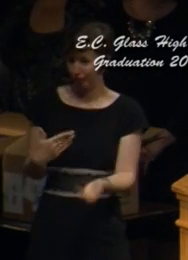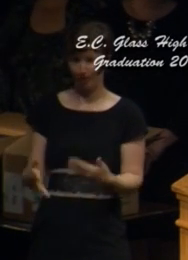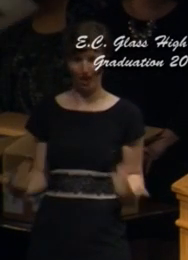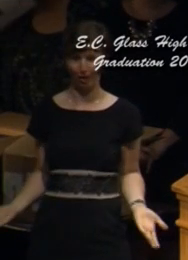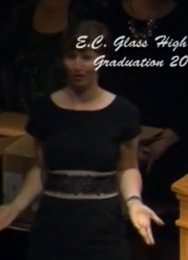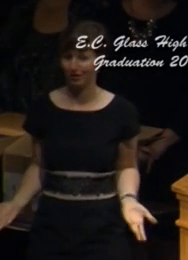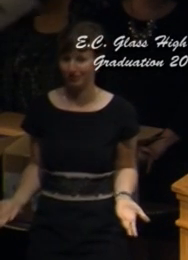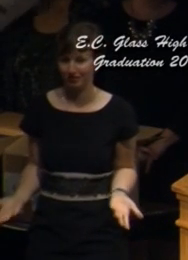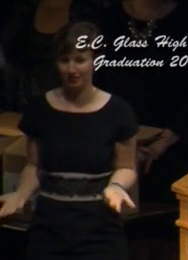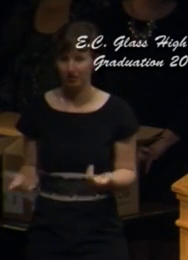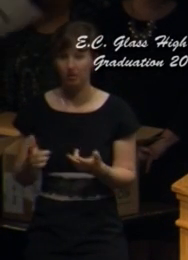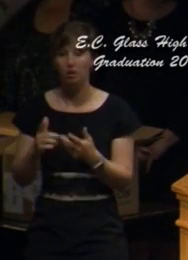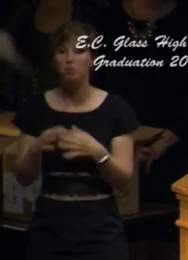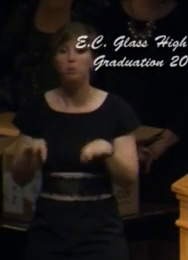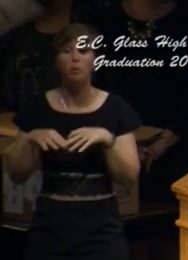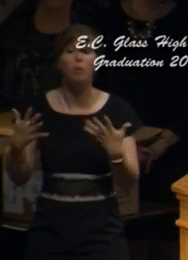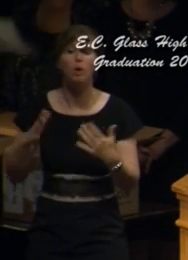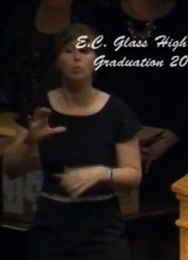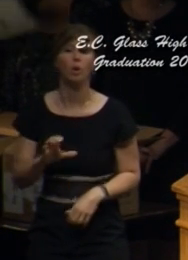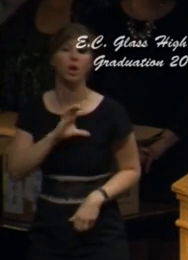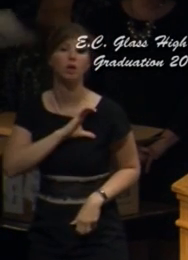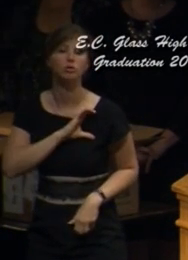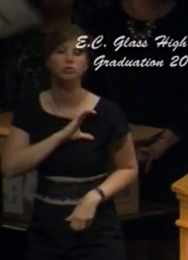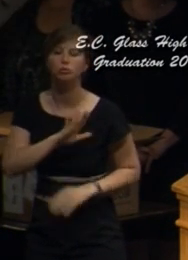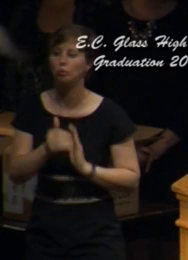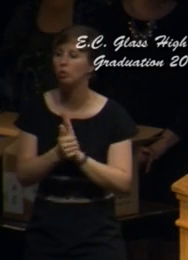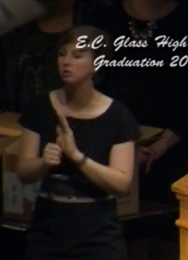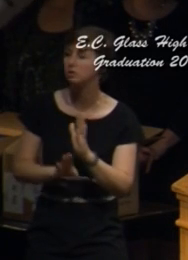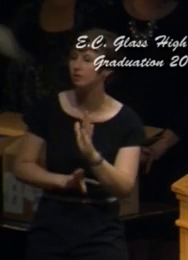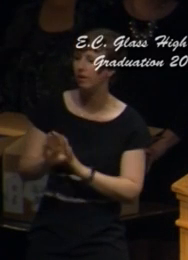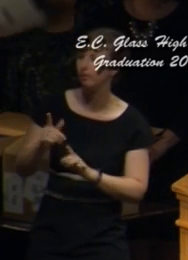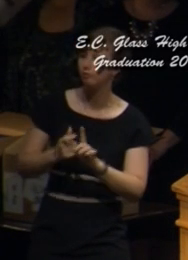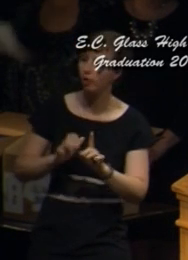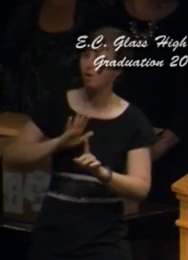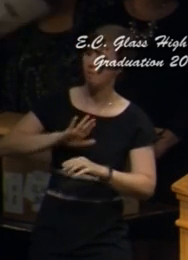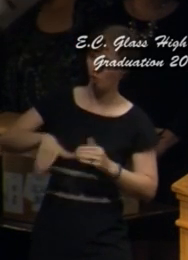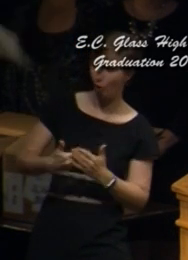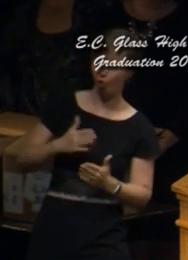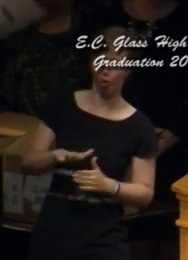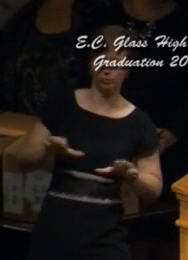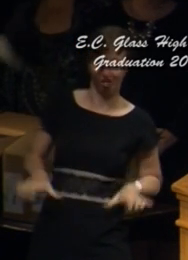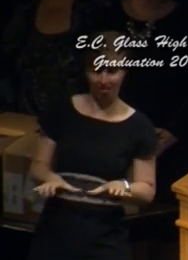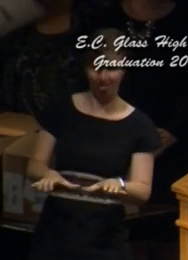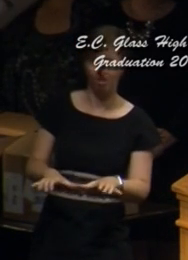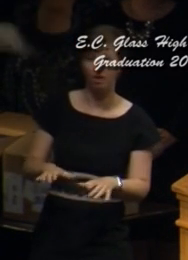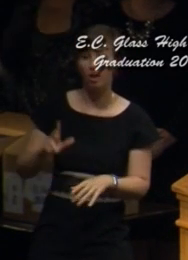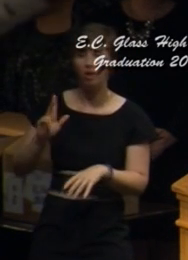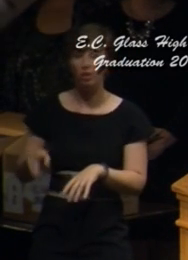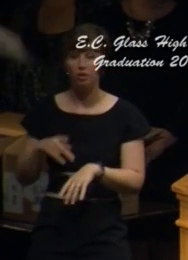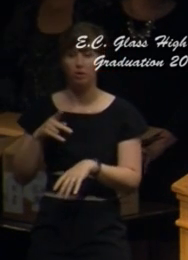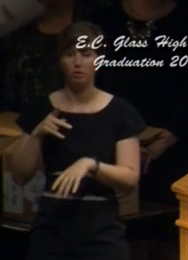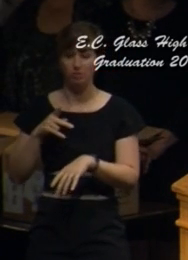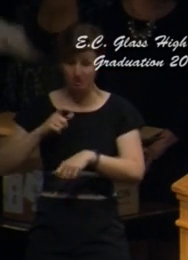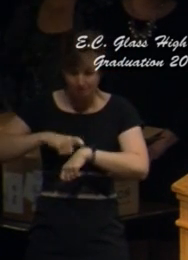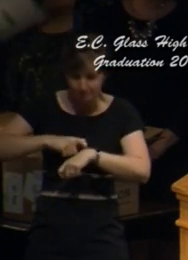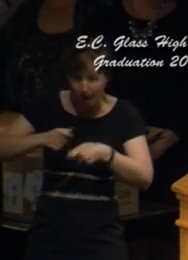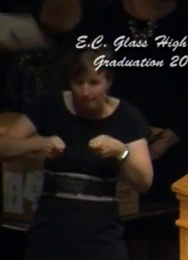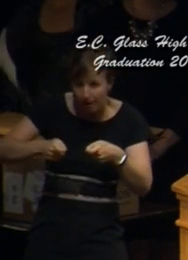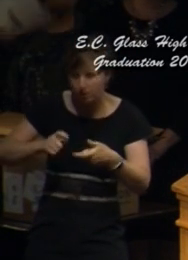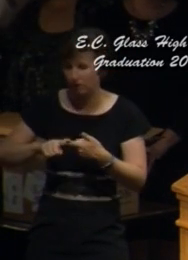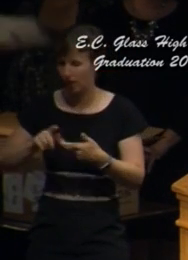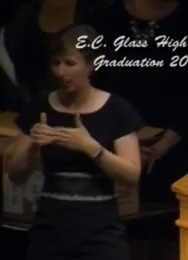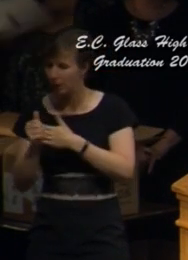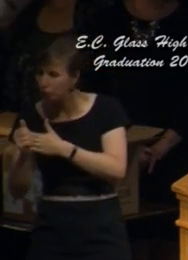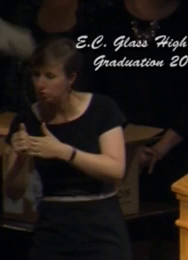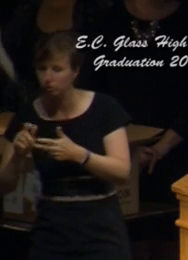anymore. What matters is your character and the skills that you developed from the activities that you did in high school. The principles of time management,